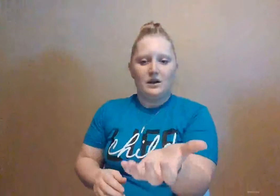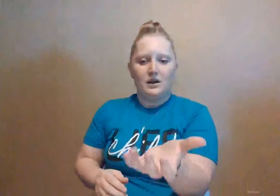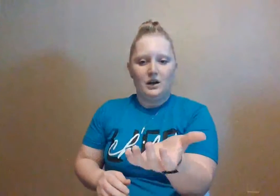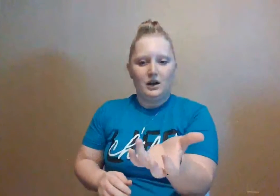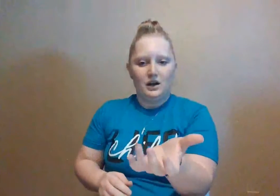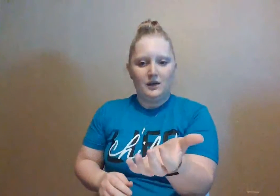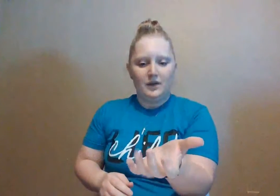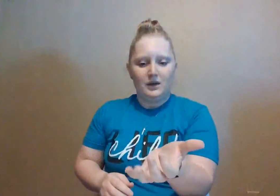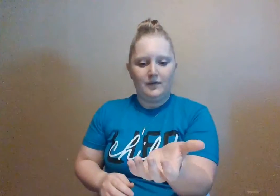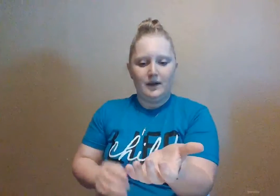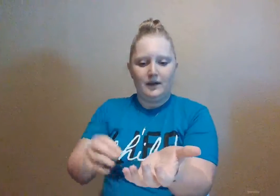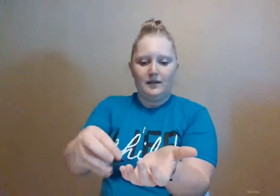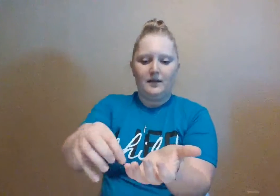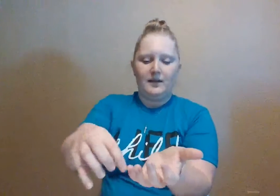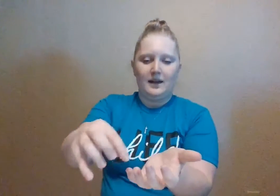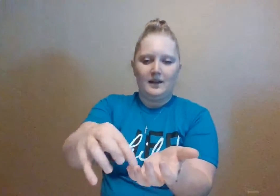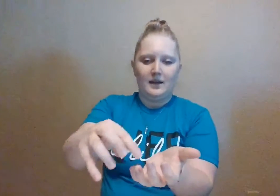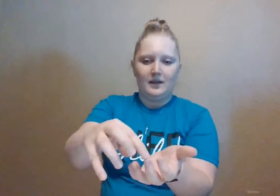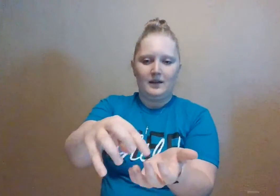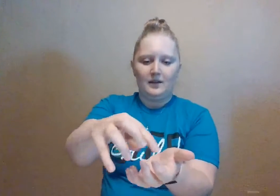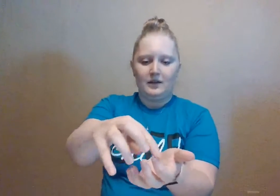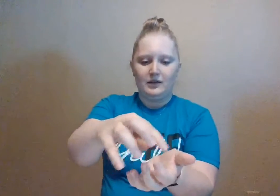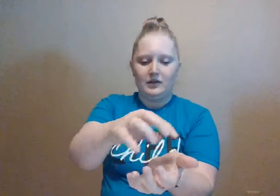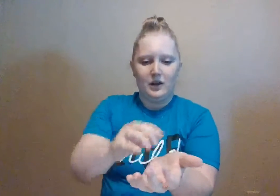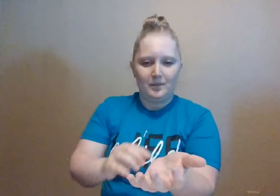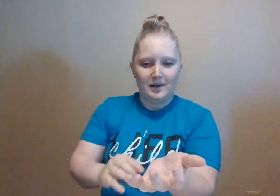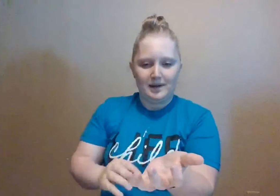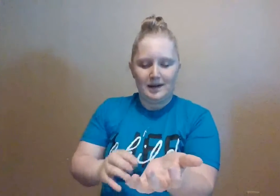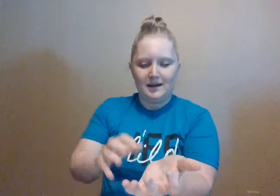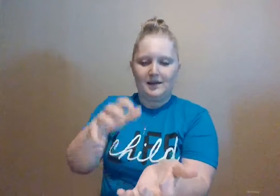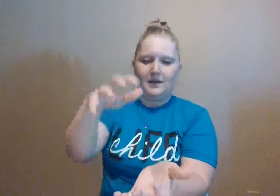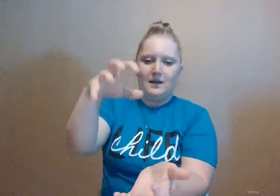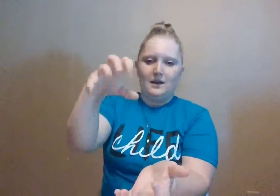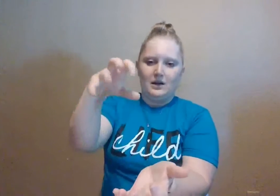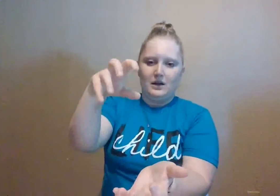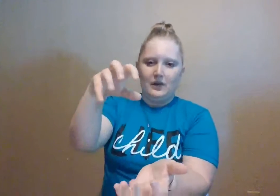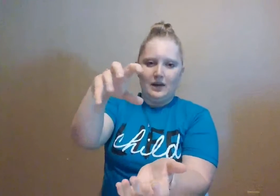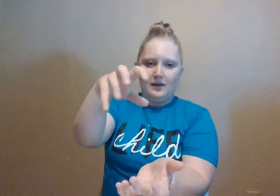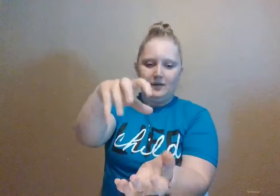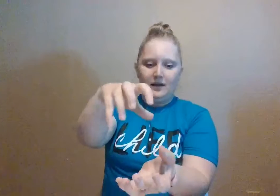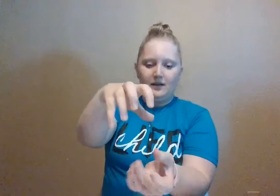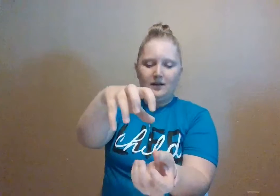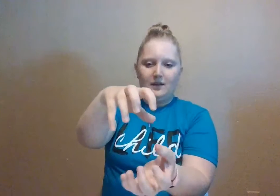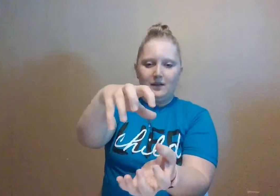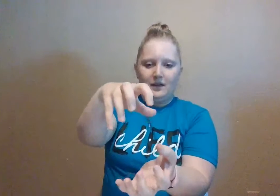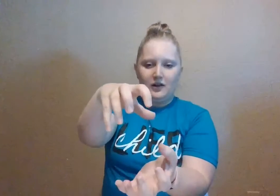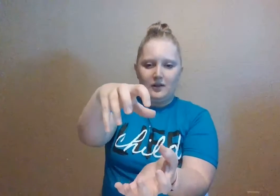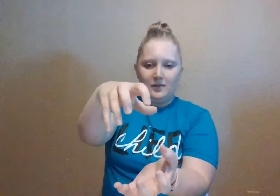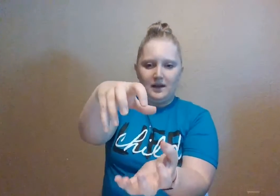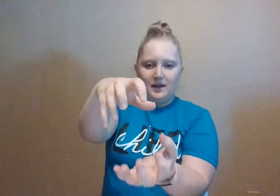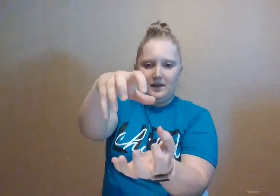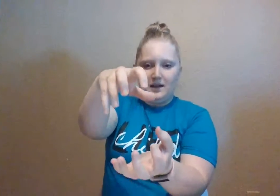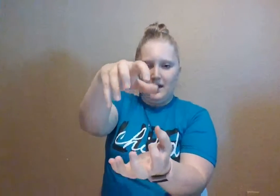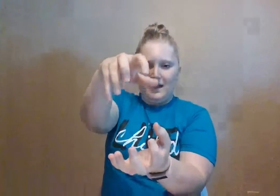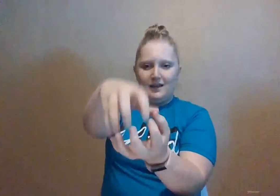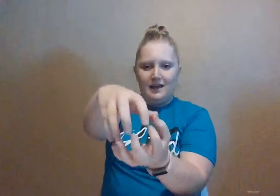gonna curve your fingers like they're sharp teeth. Curve your other fingers like they're the sharp teeth. Then